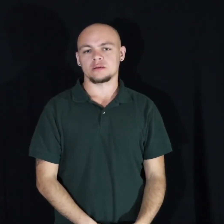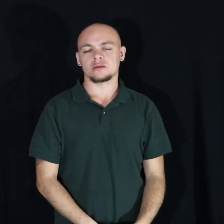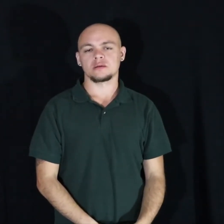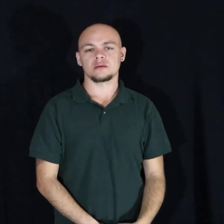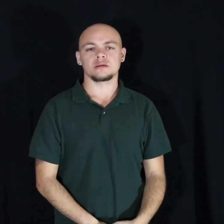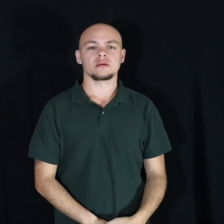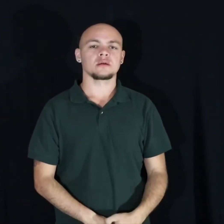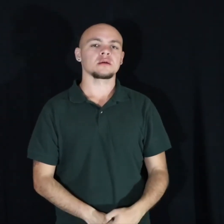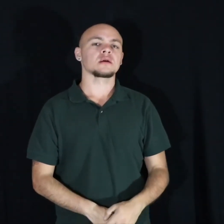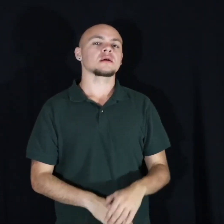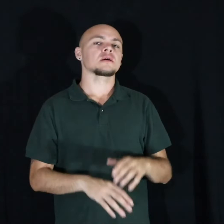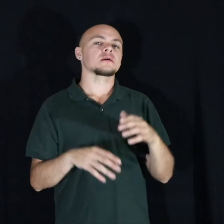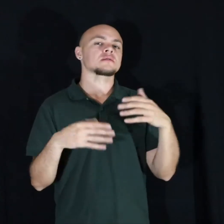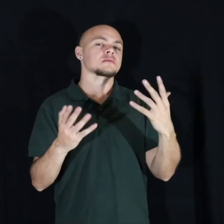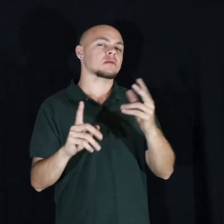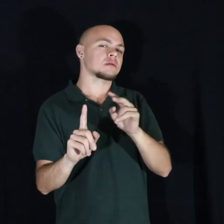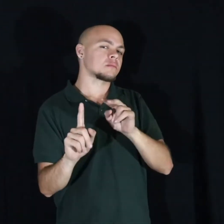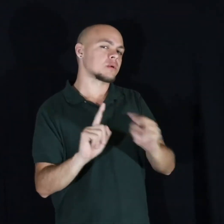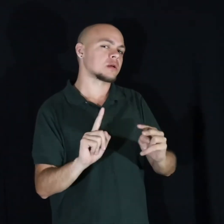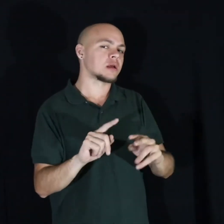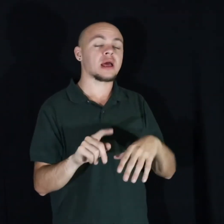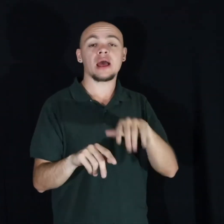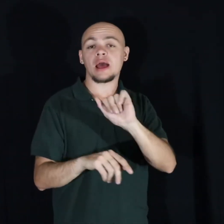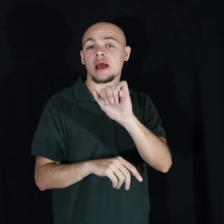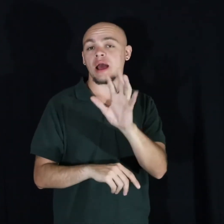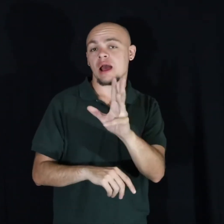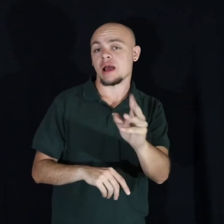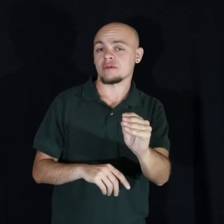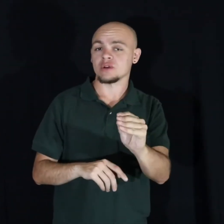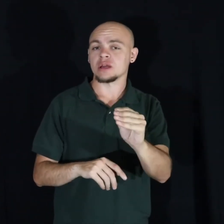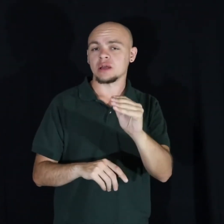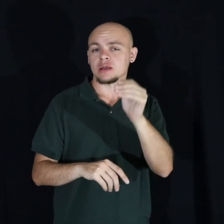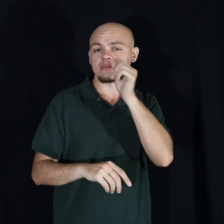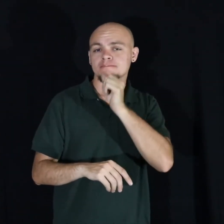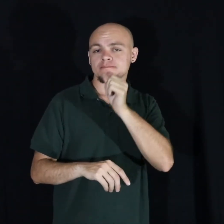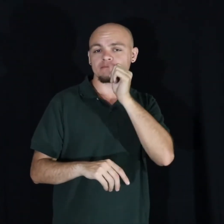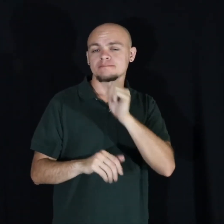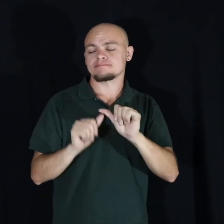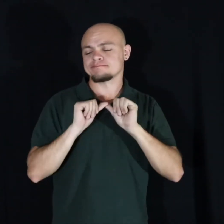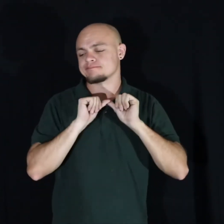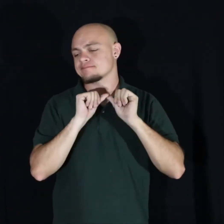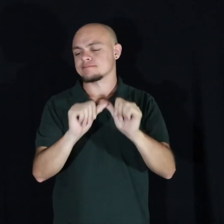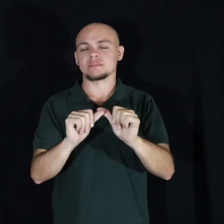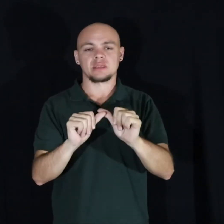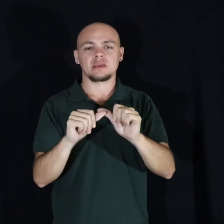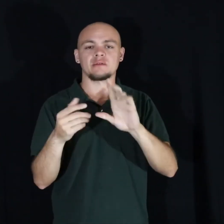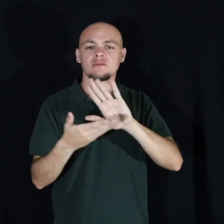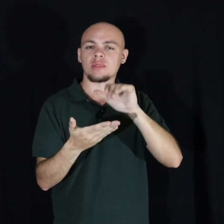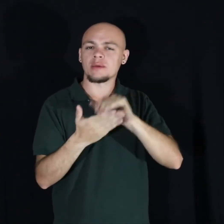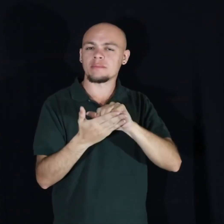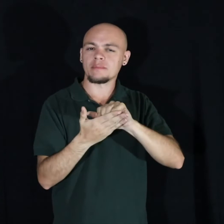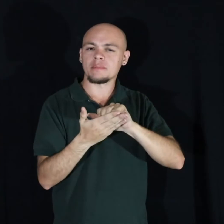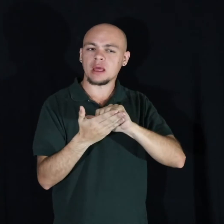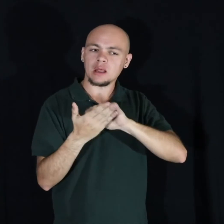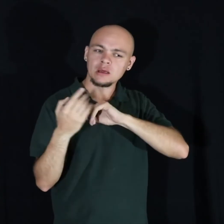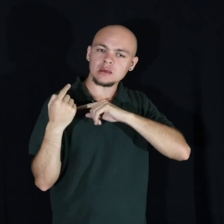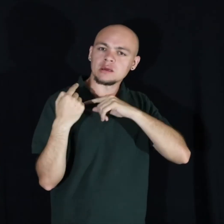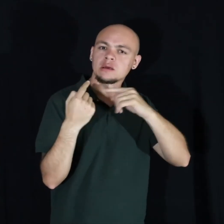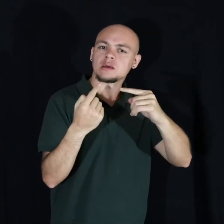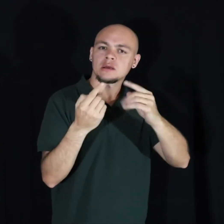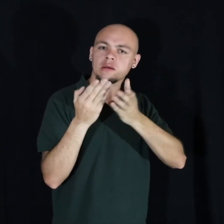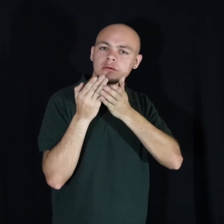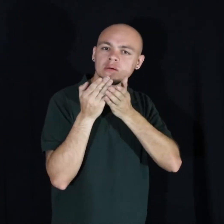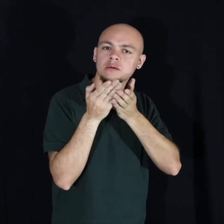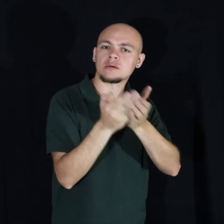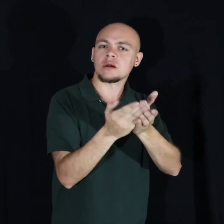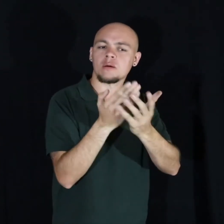To put it in perspective, Africans have endured the lash of the whip and suffered from the Middle Passage. Captives were held in